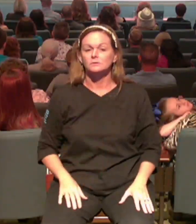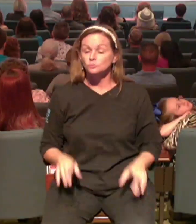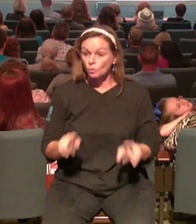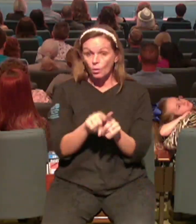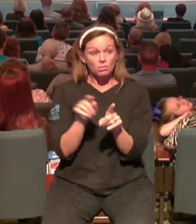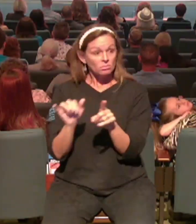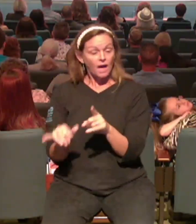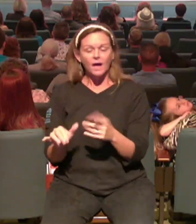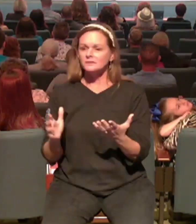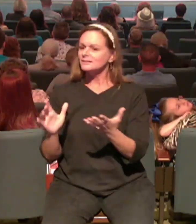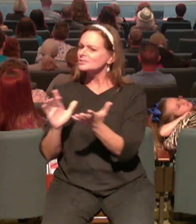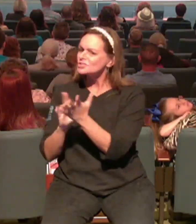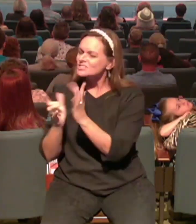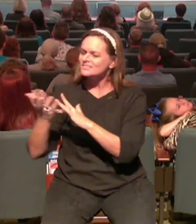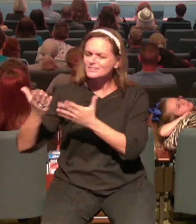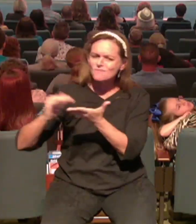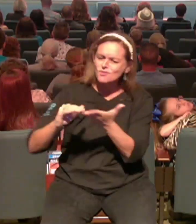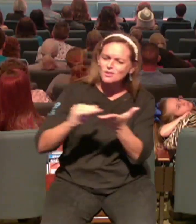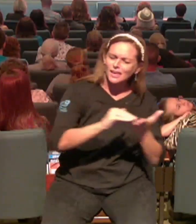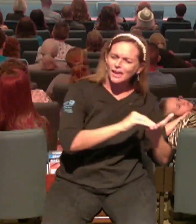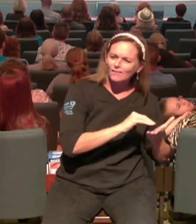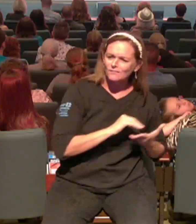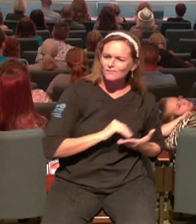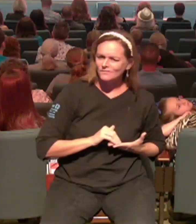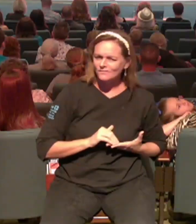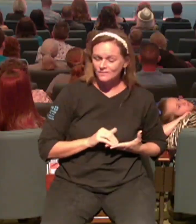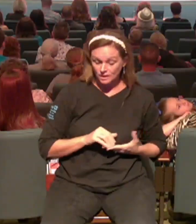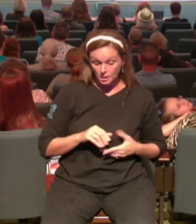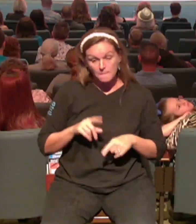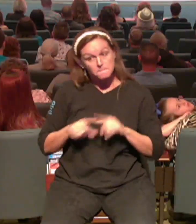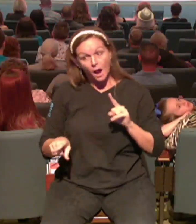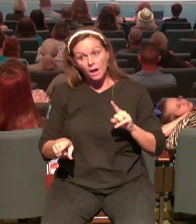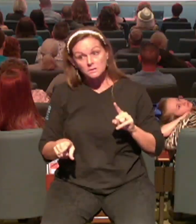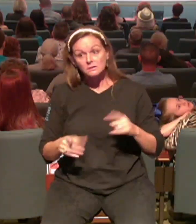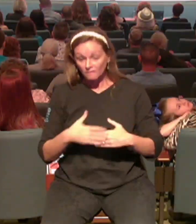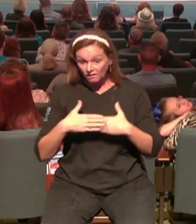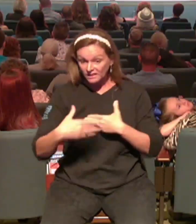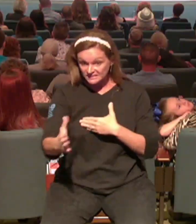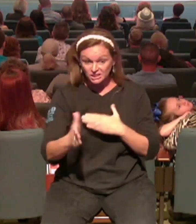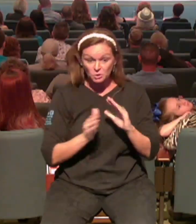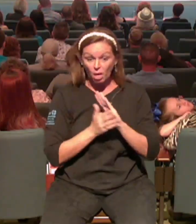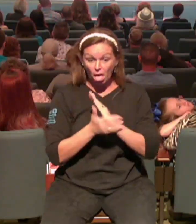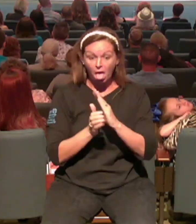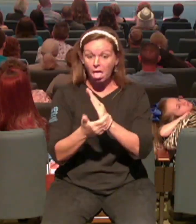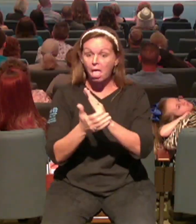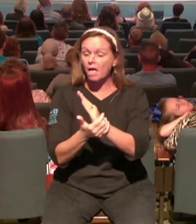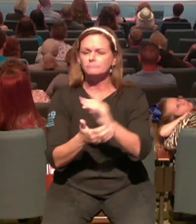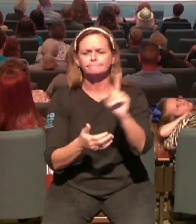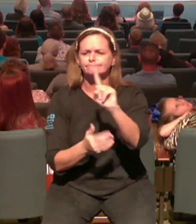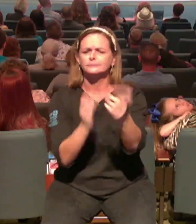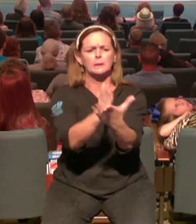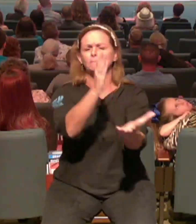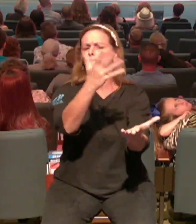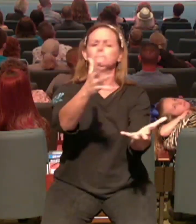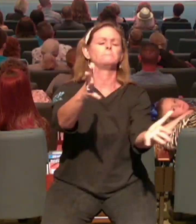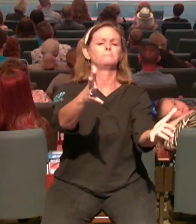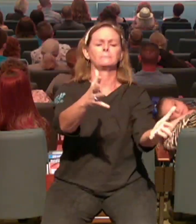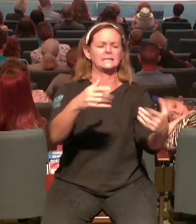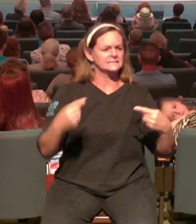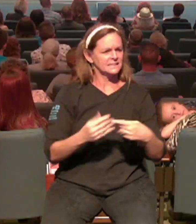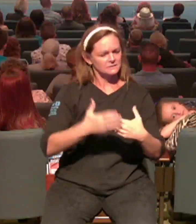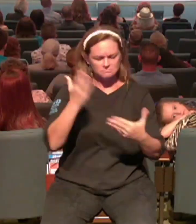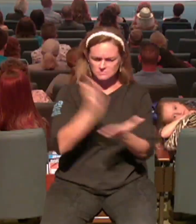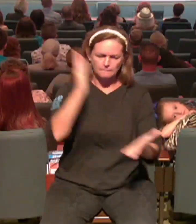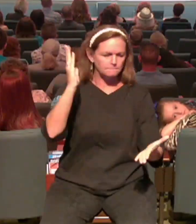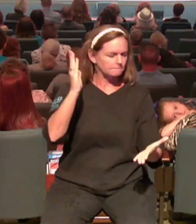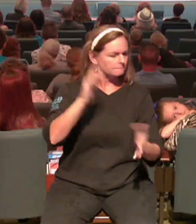because I am taking upon myself your condemnation. I've come to fulfill the law. But